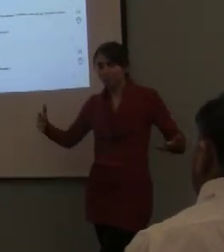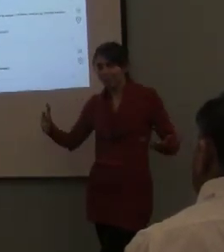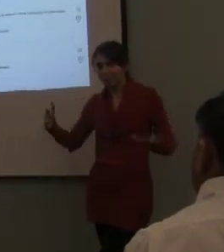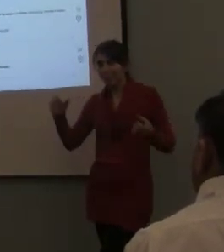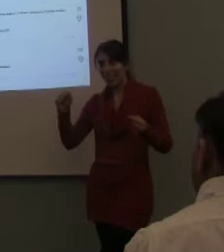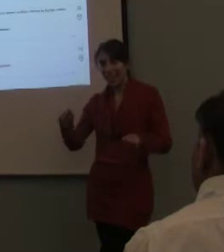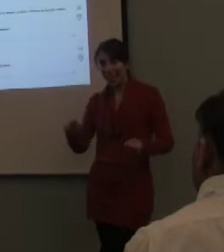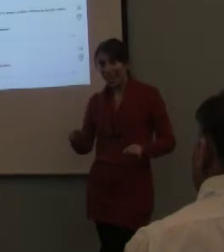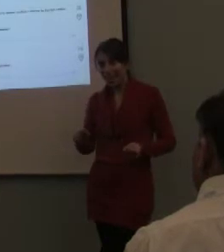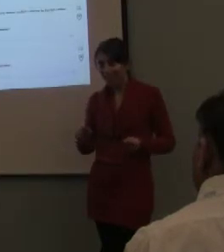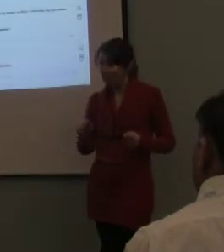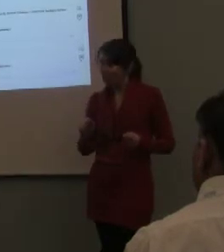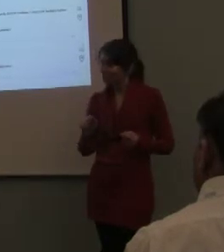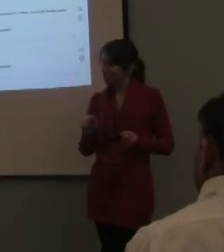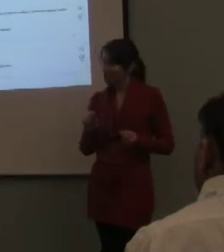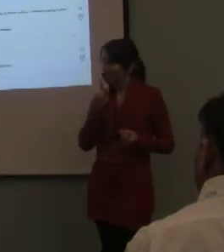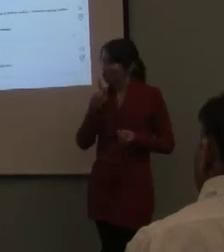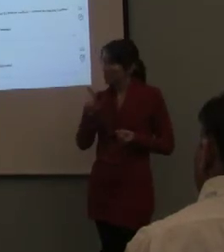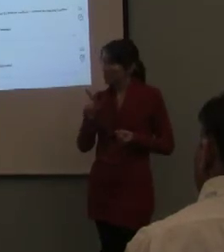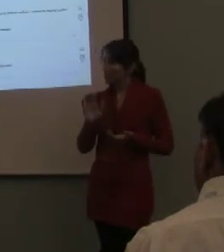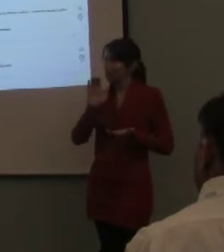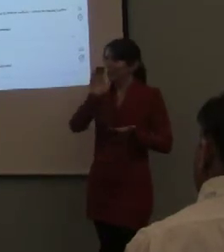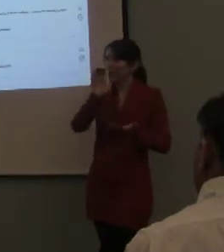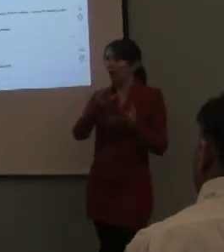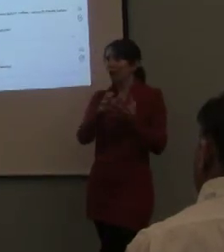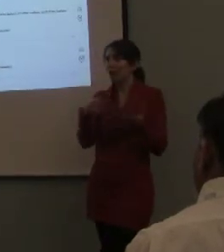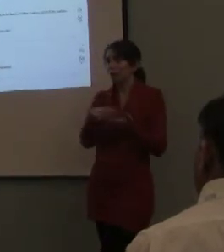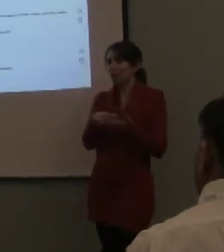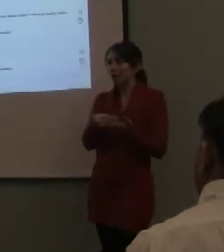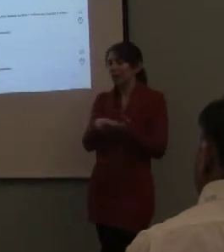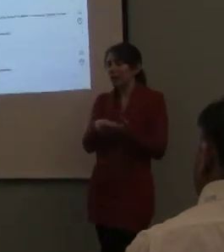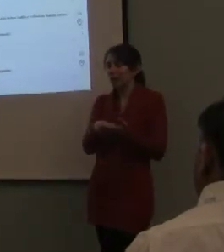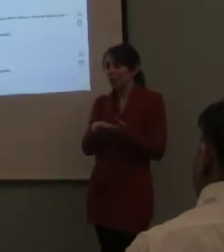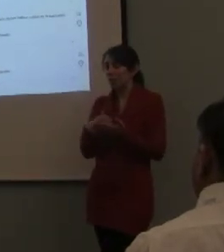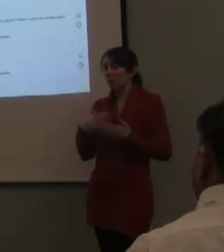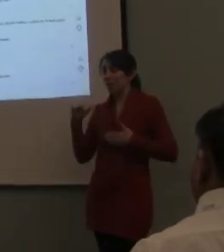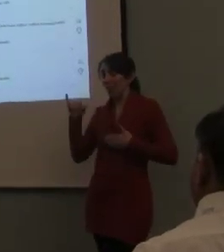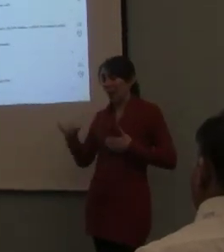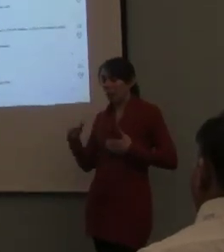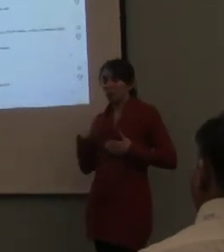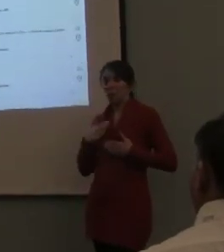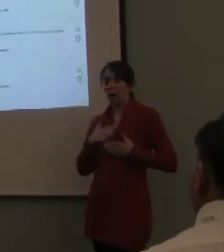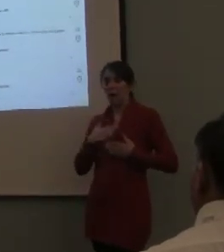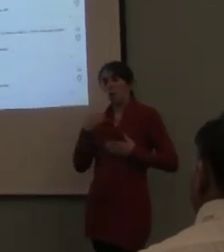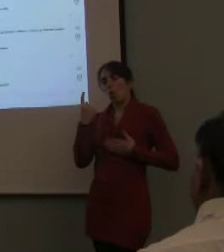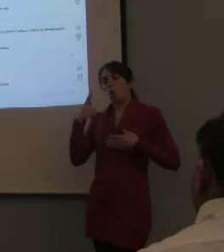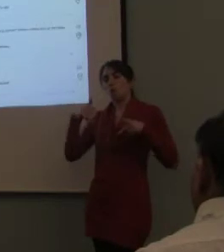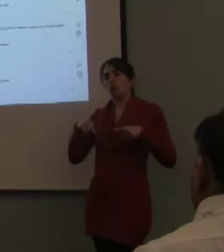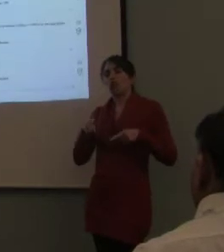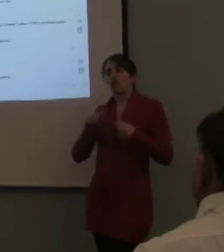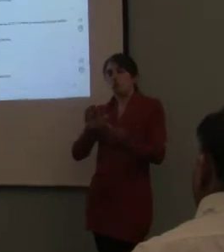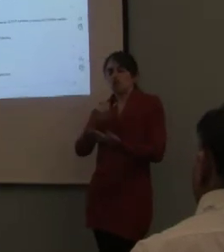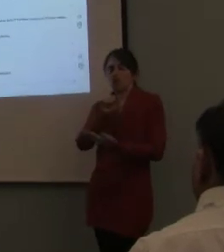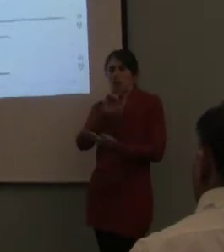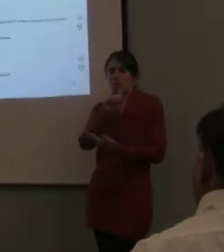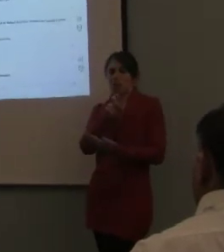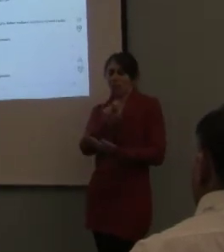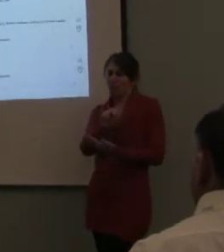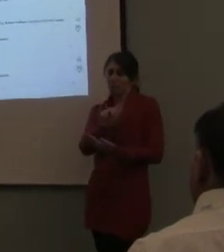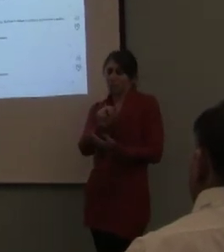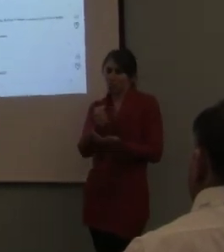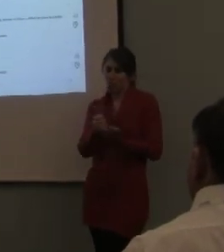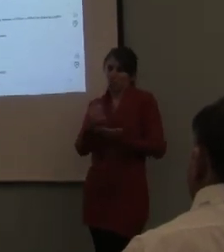know, what I showed you was my one person's approach to what Amazon is able to do